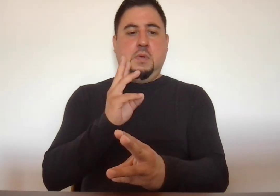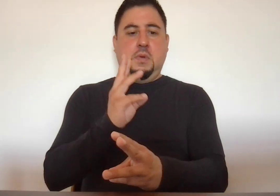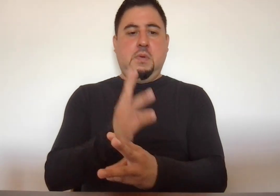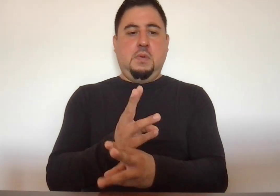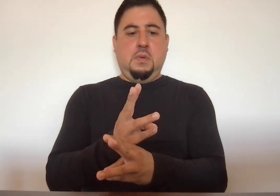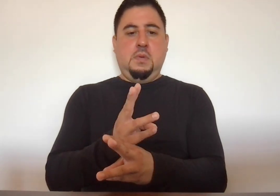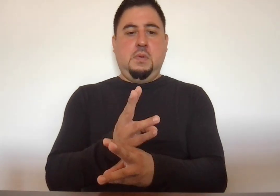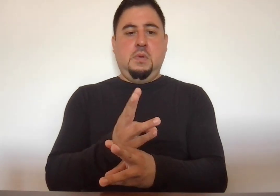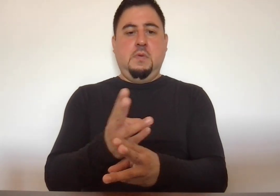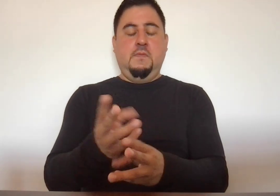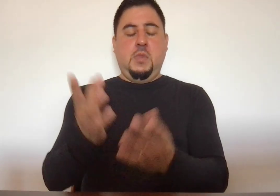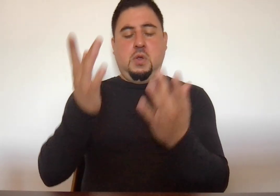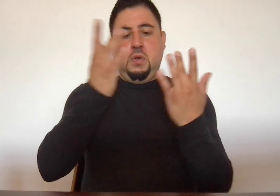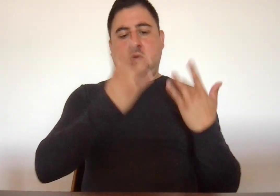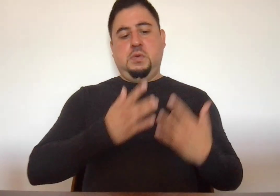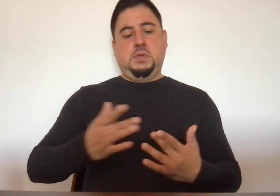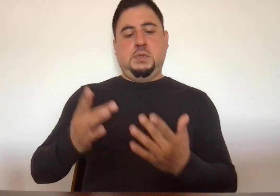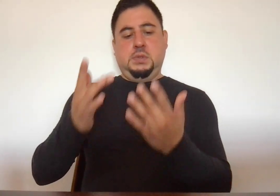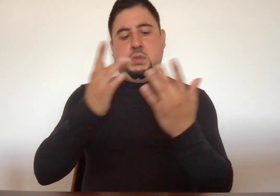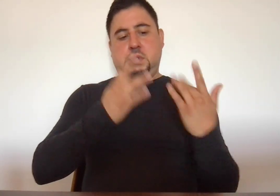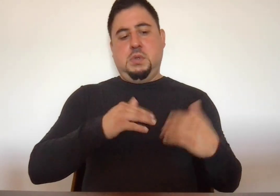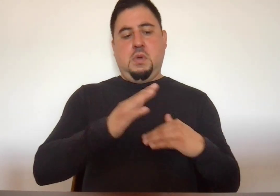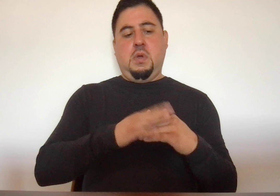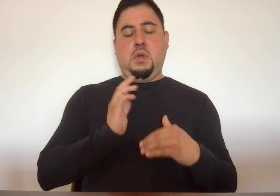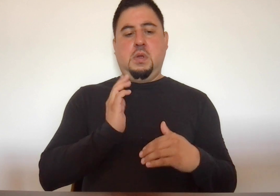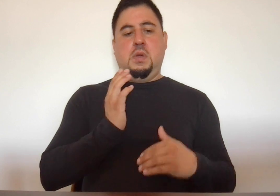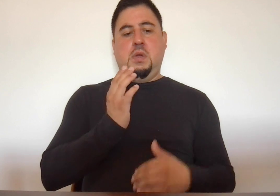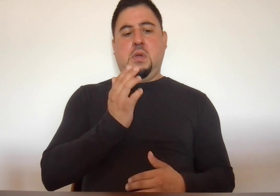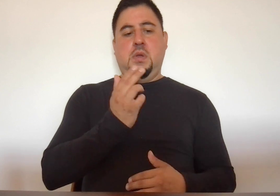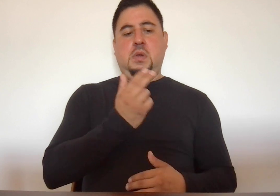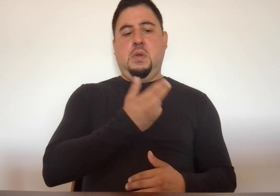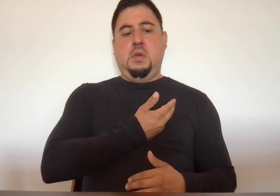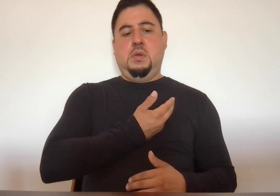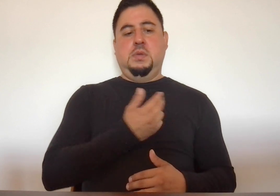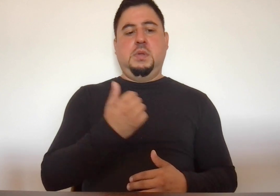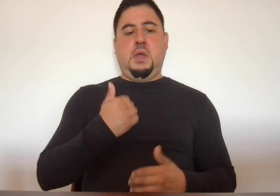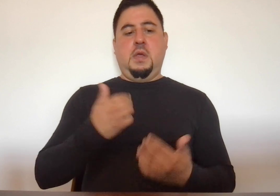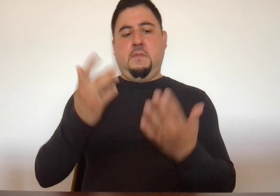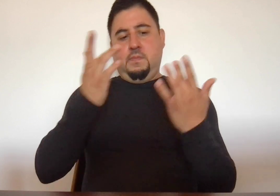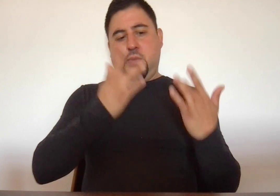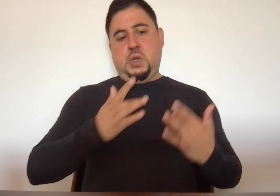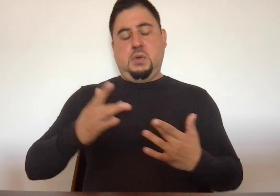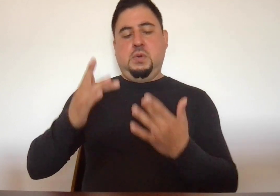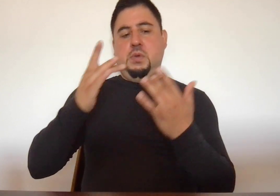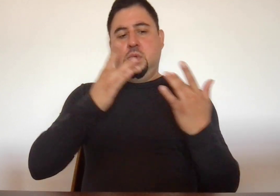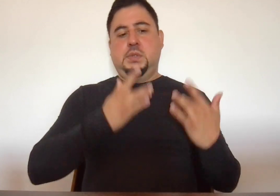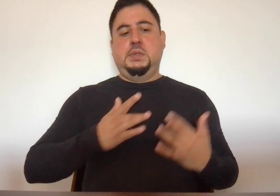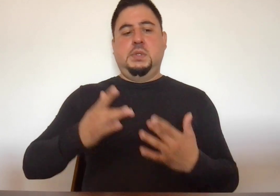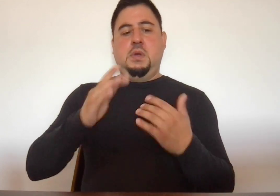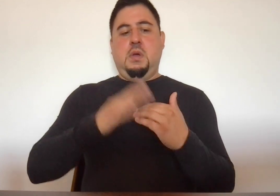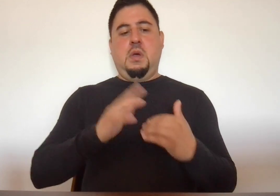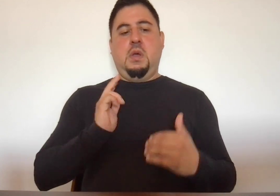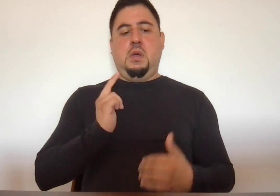world. Have mercy on us. Have mercy on